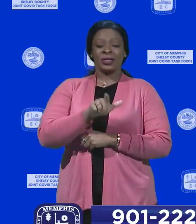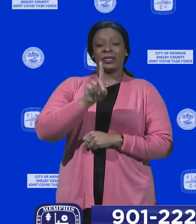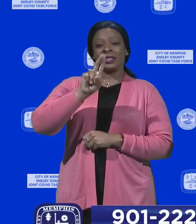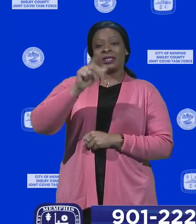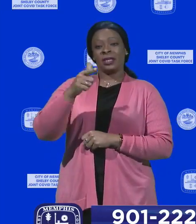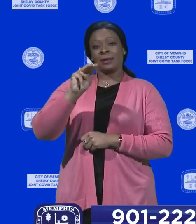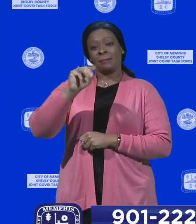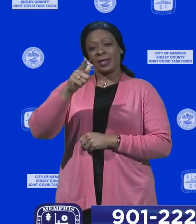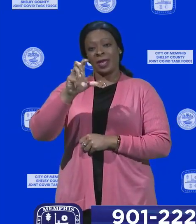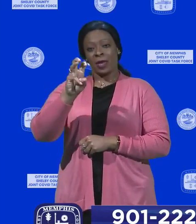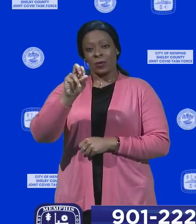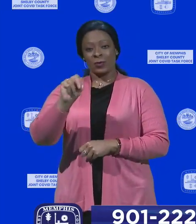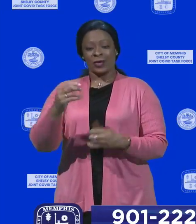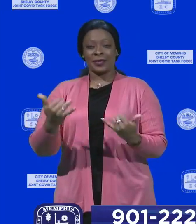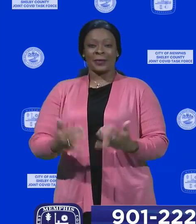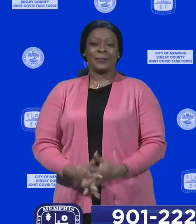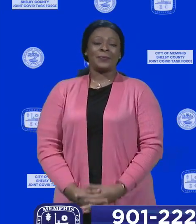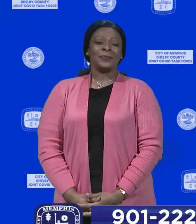McGowan.